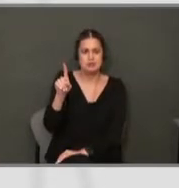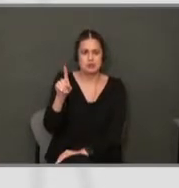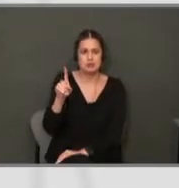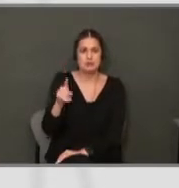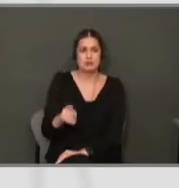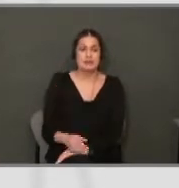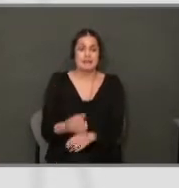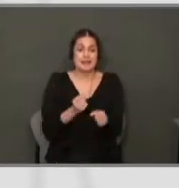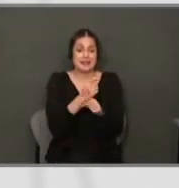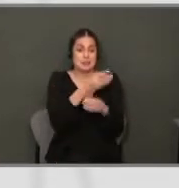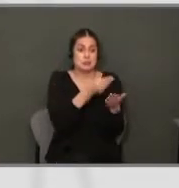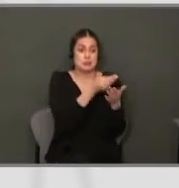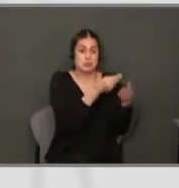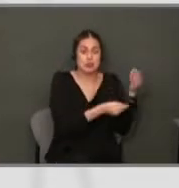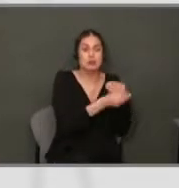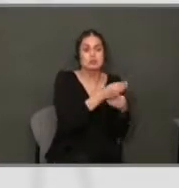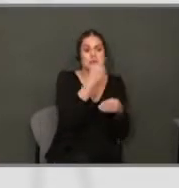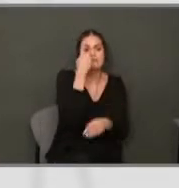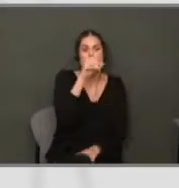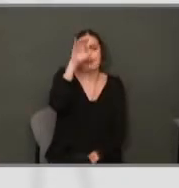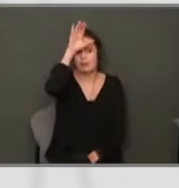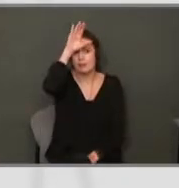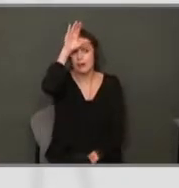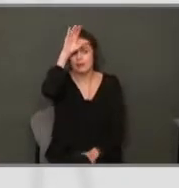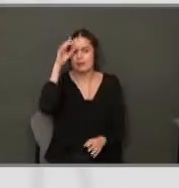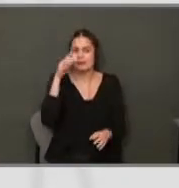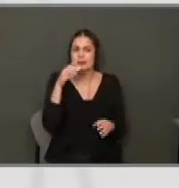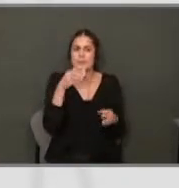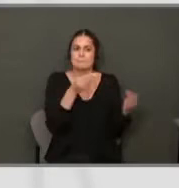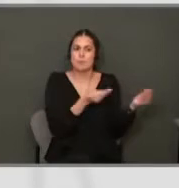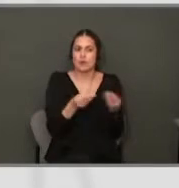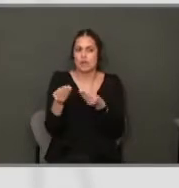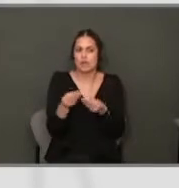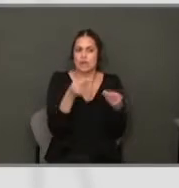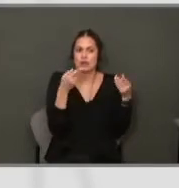next year's proposed budget for the fire collective bargaining agreement